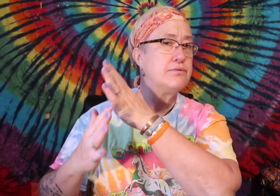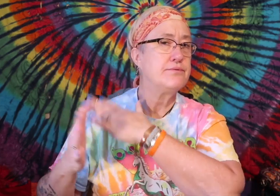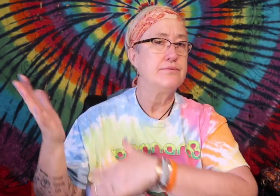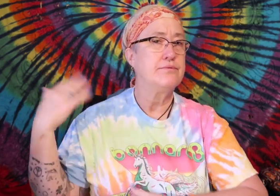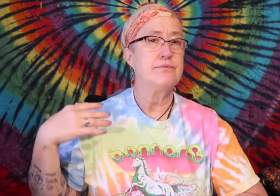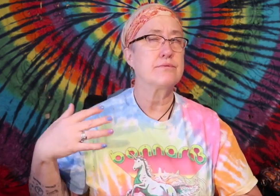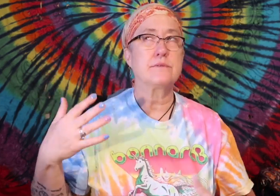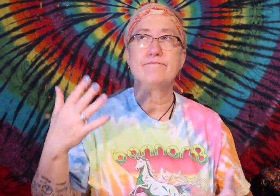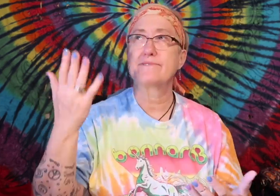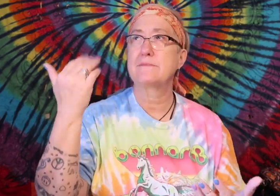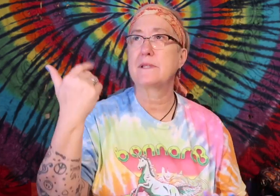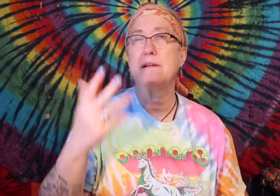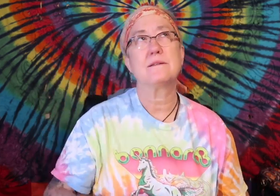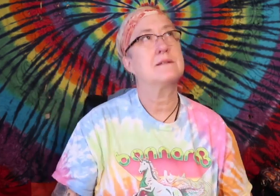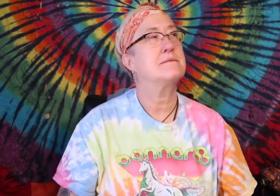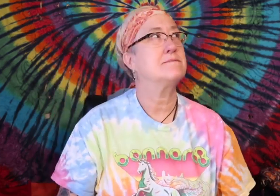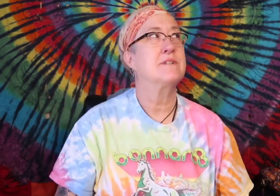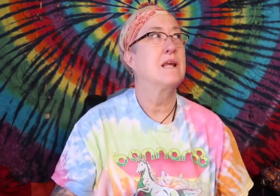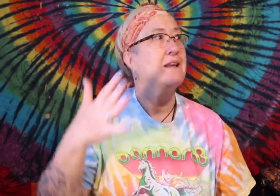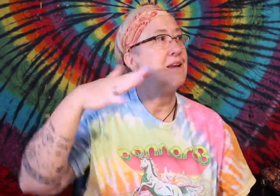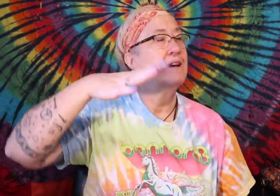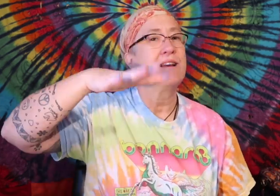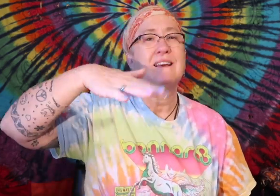Oh, a long time ago, maybe